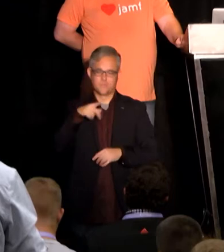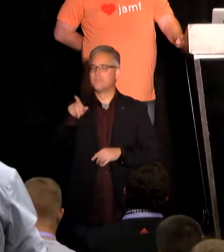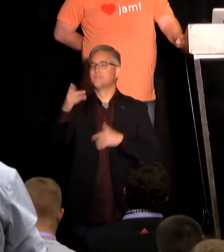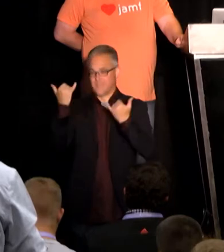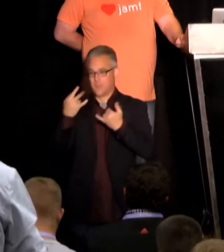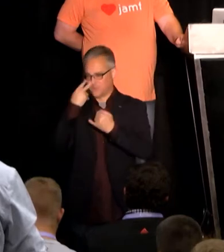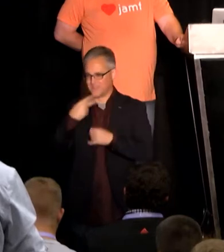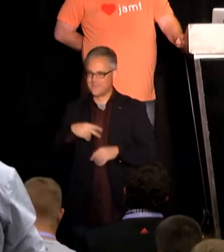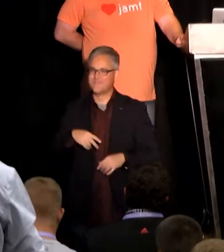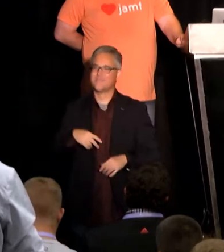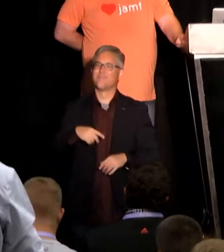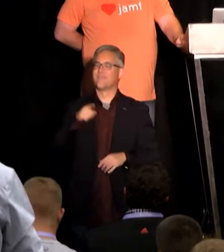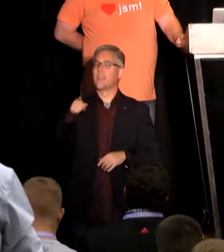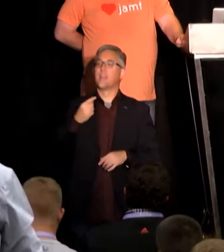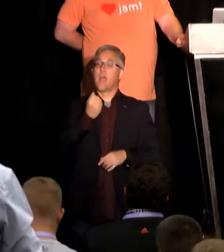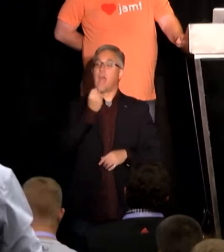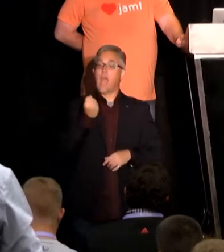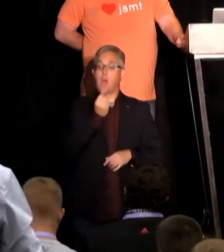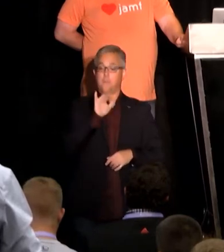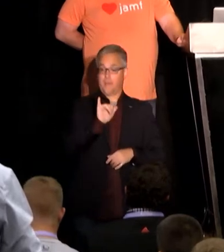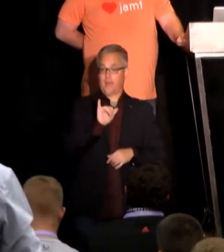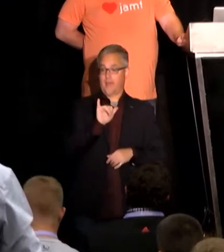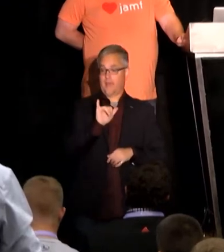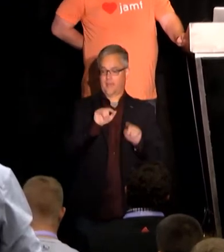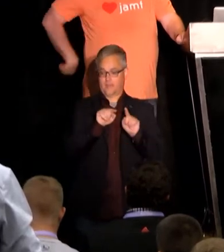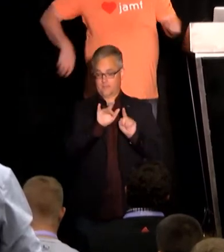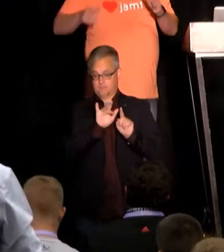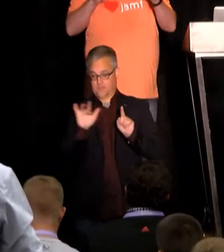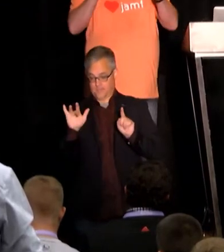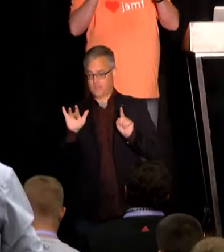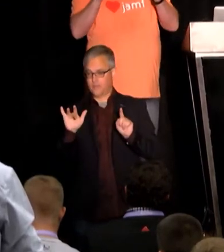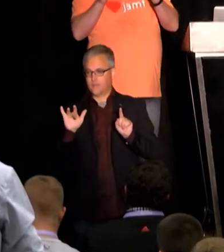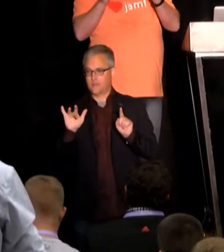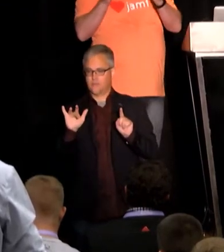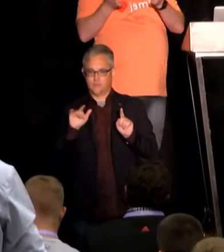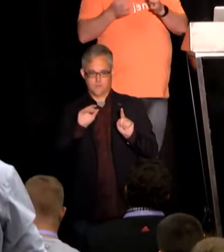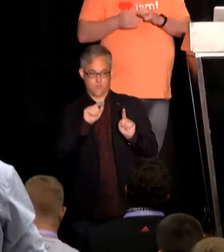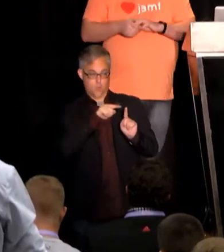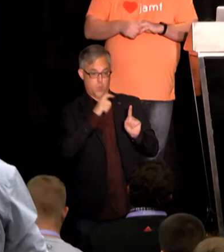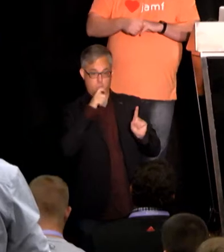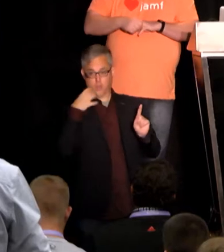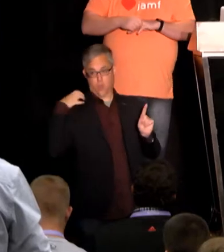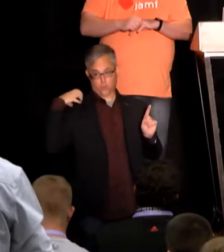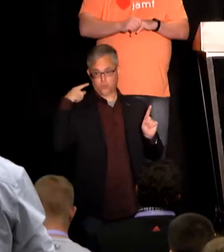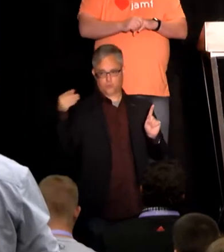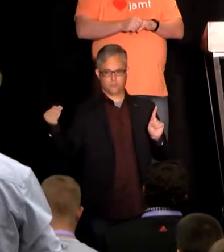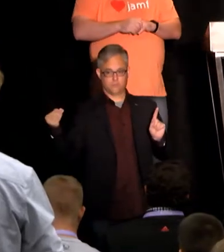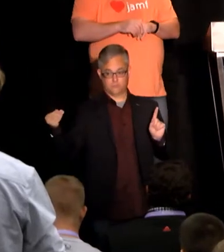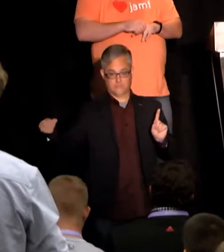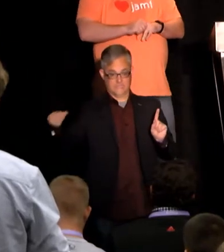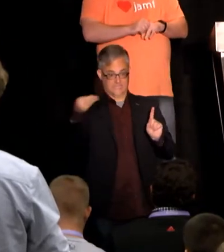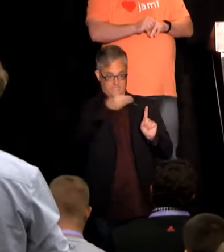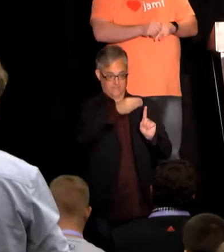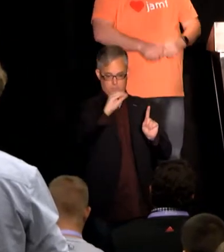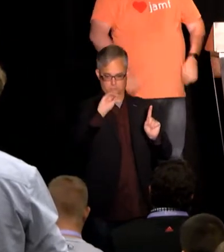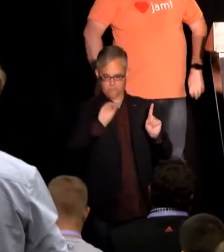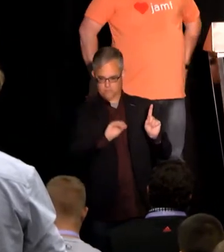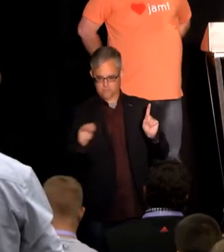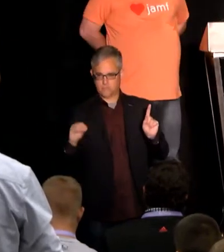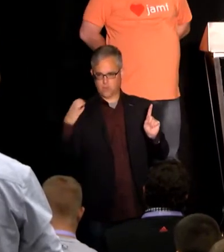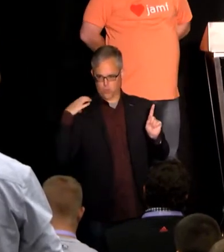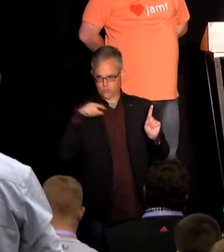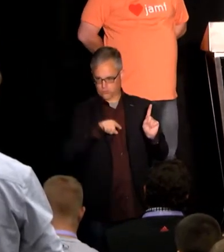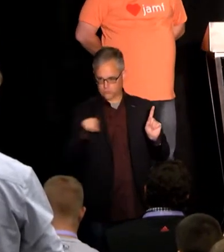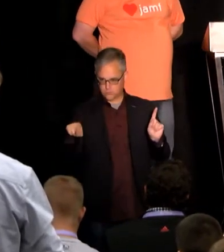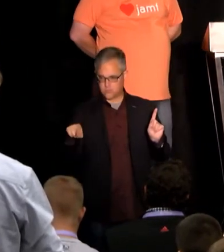change the held by user to them, themselves. Because they're physically holding it. and then also, yes, it's turned in. So the report